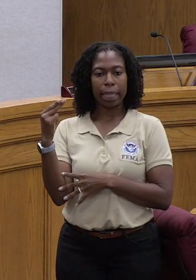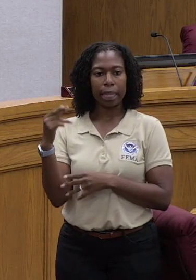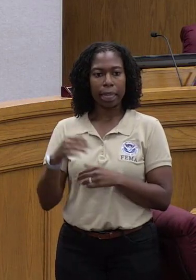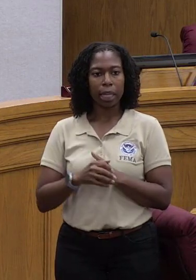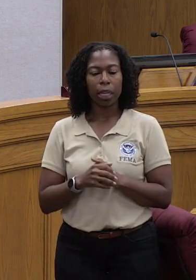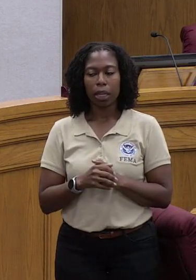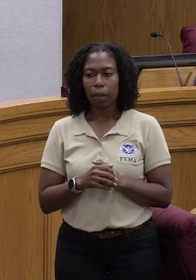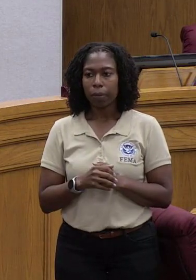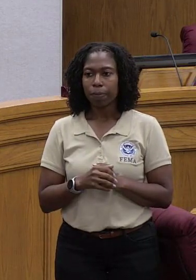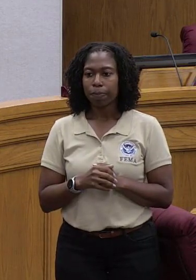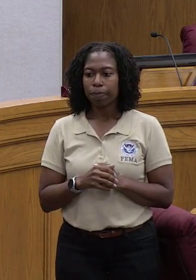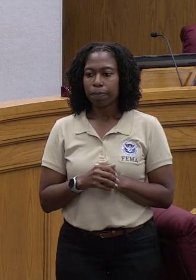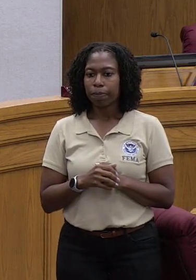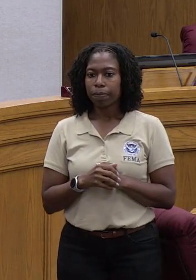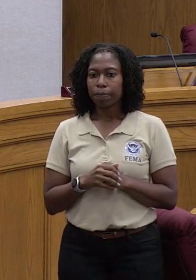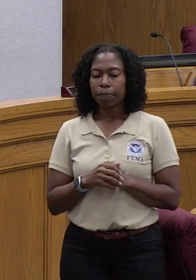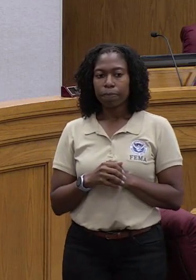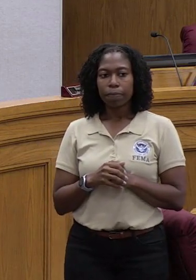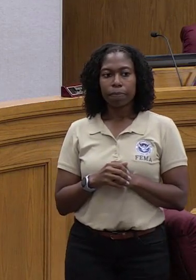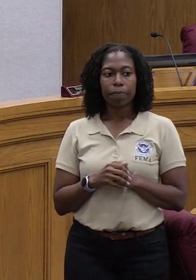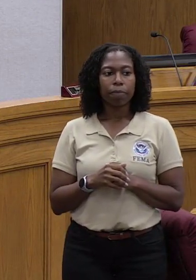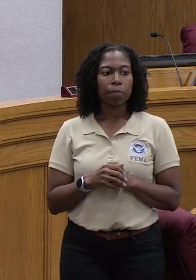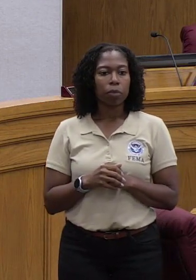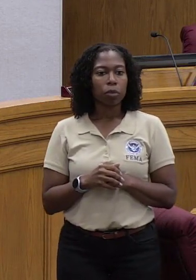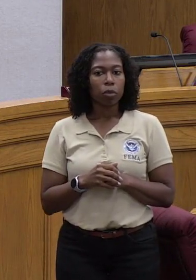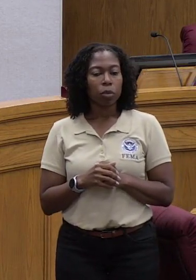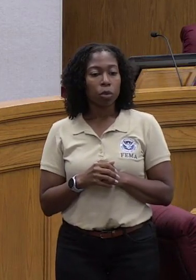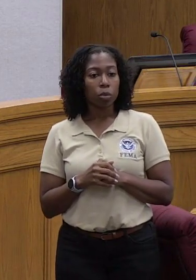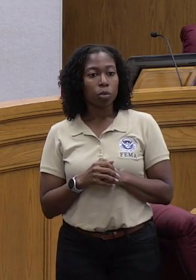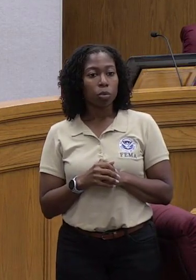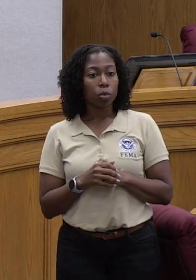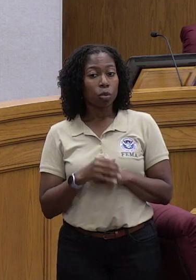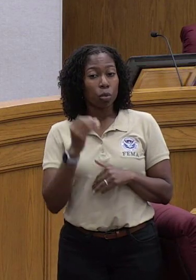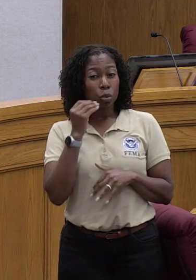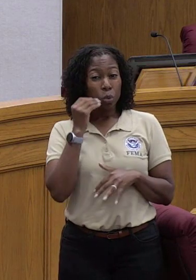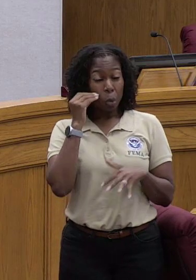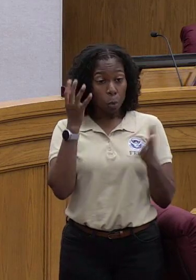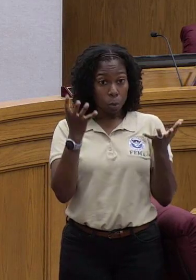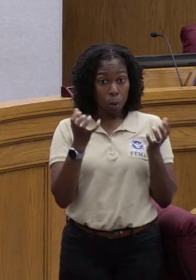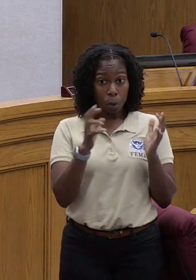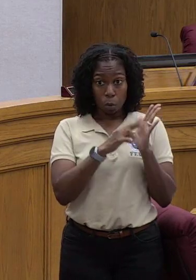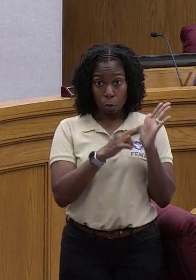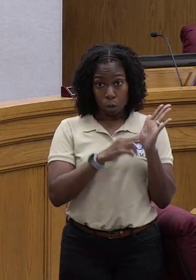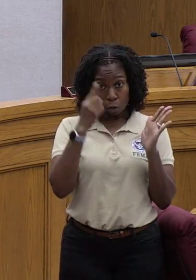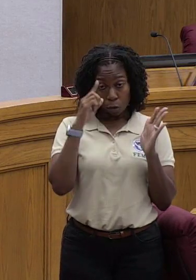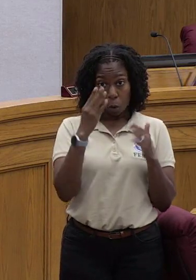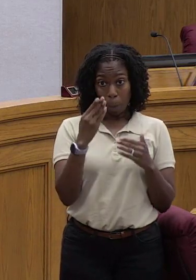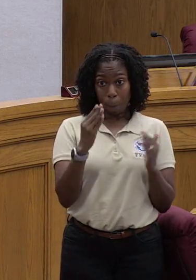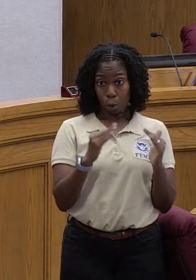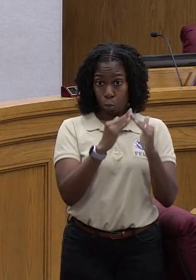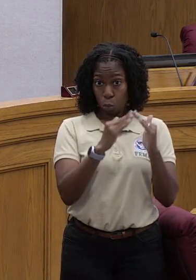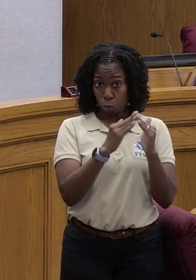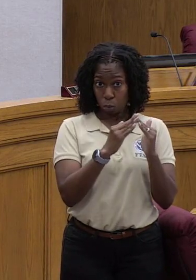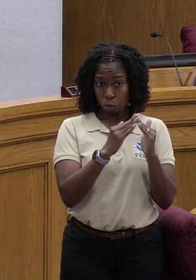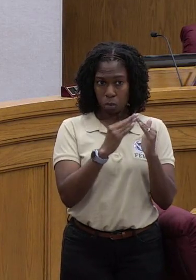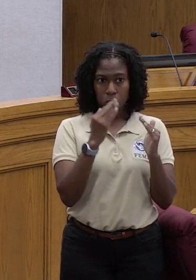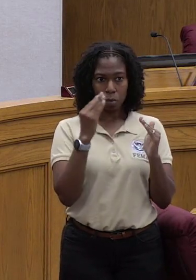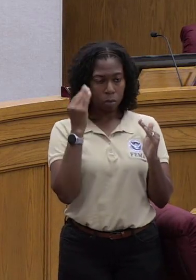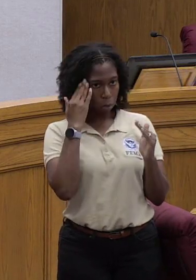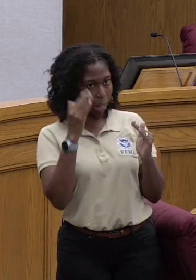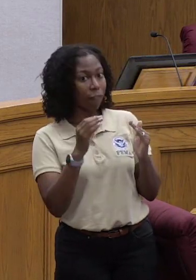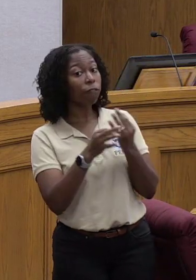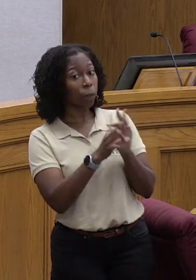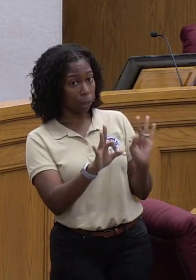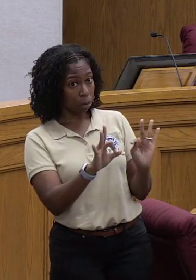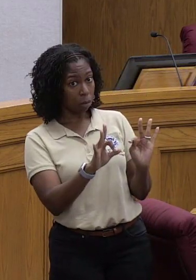And individuals or households that are interested in registering for this service, which is free of charge, can do